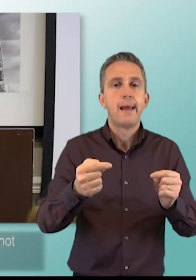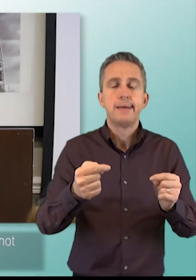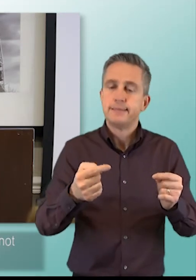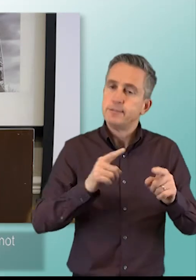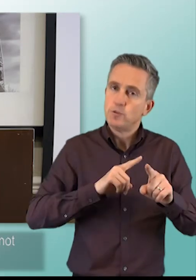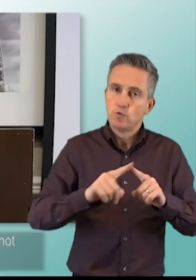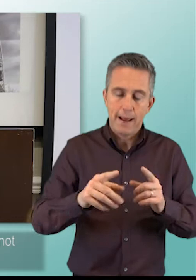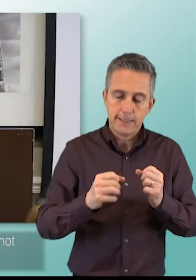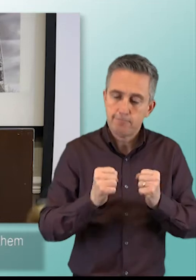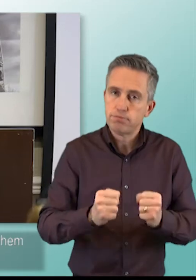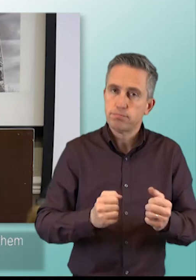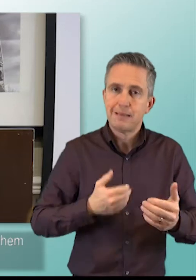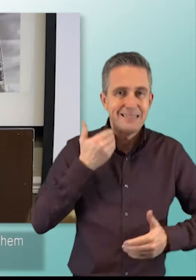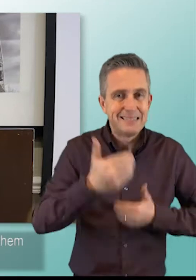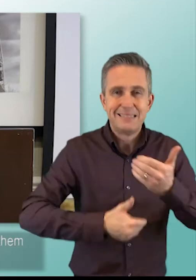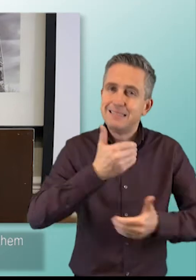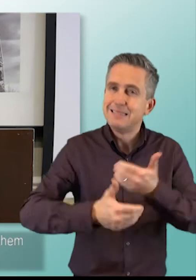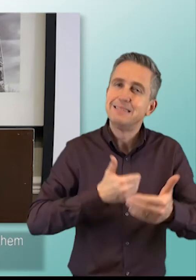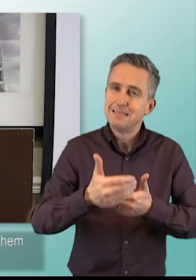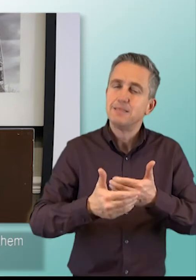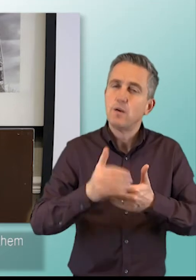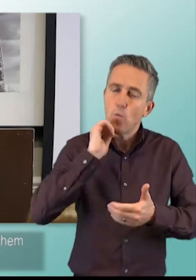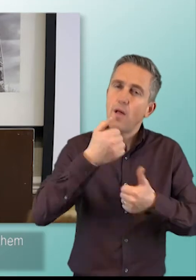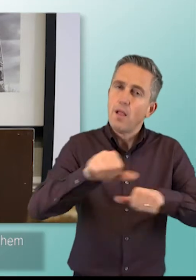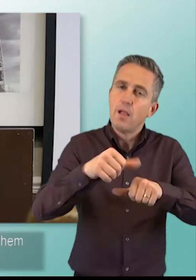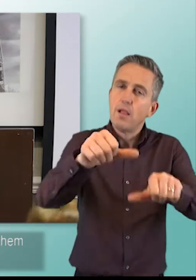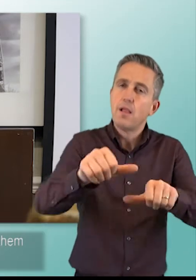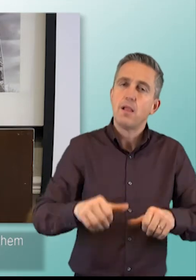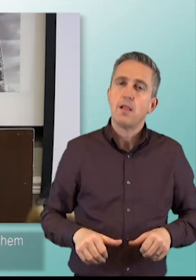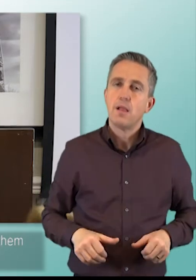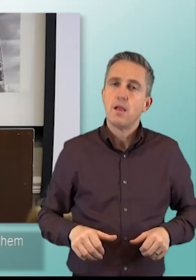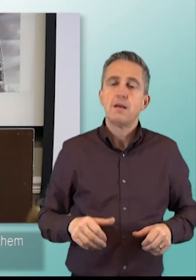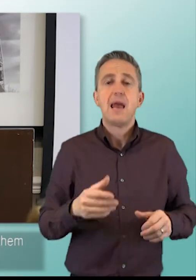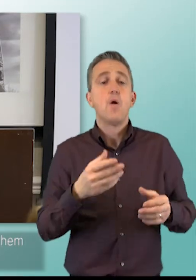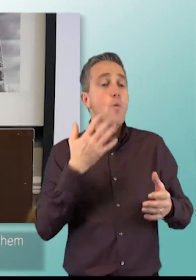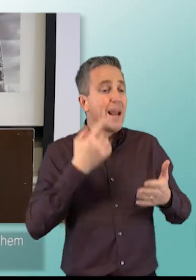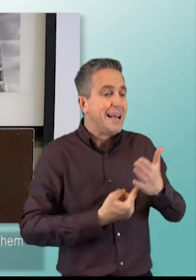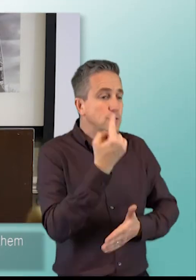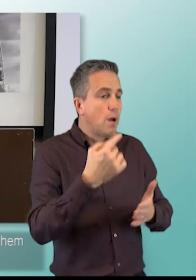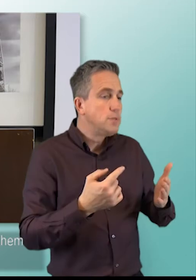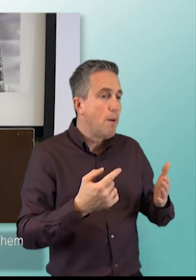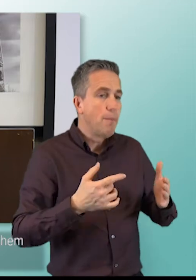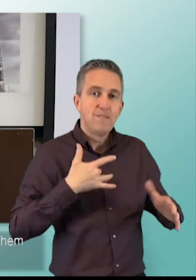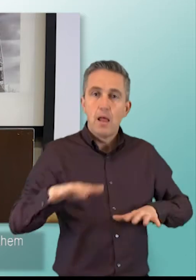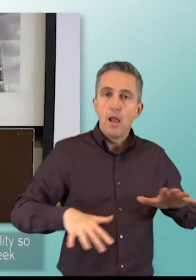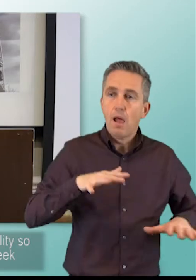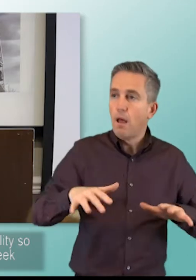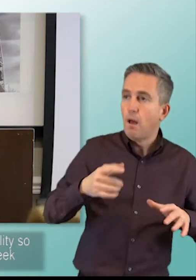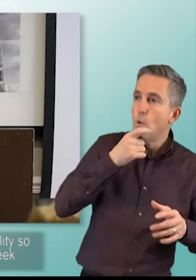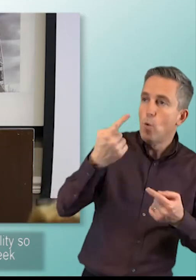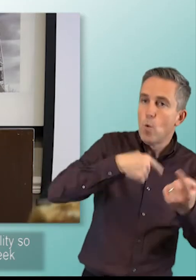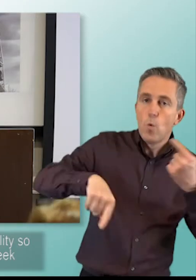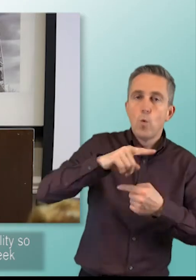them. Tackle them head on, no matter how scary that may seem. Don't expect them to be solved just by other people.